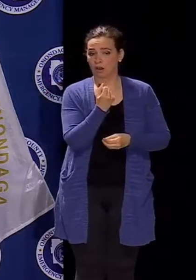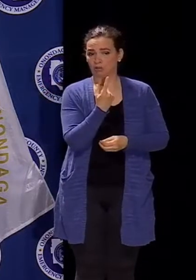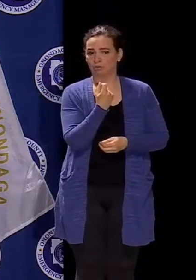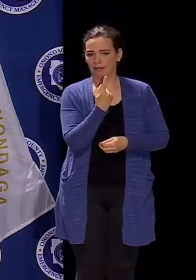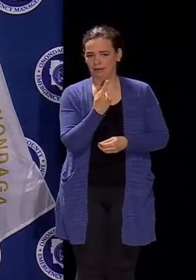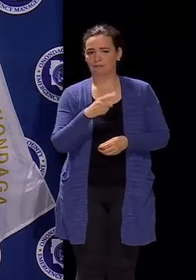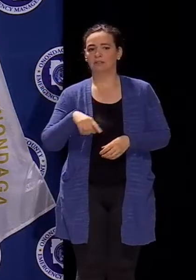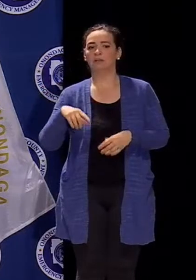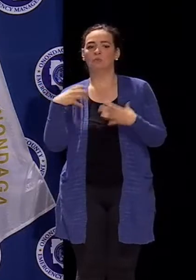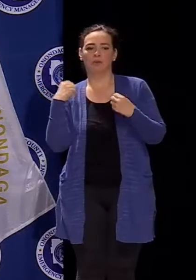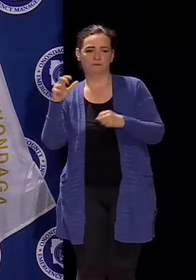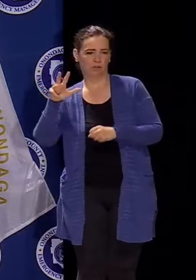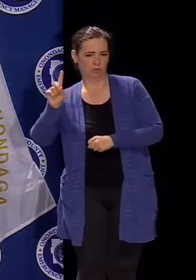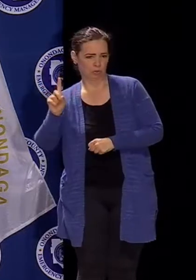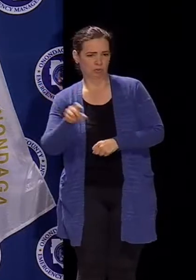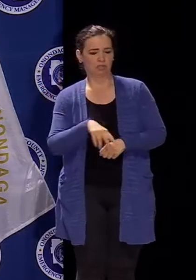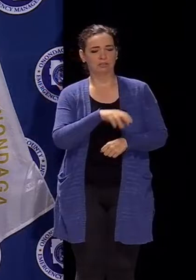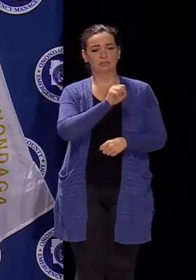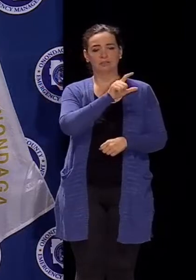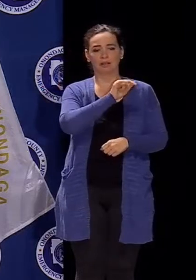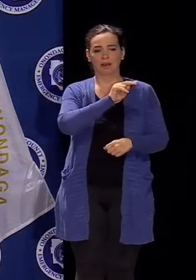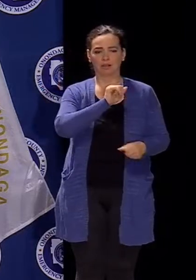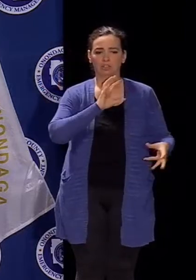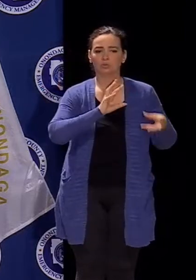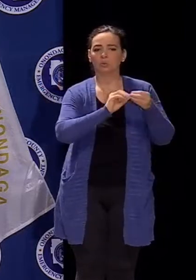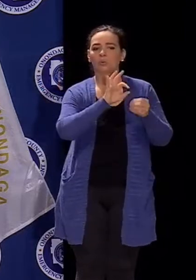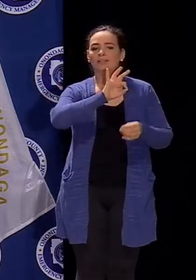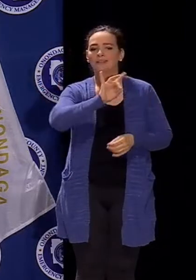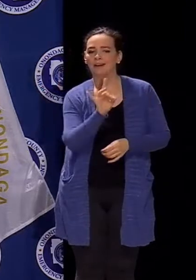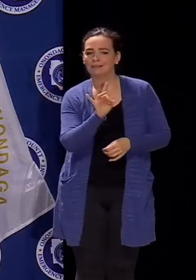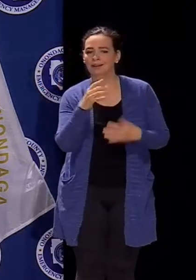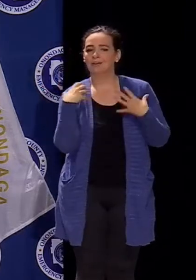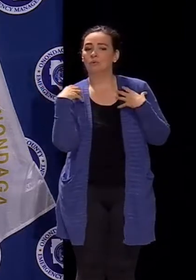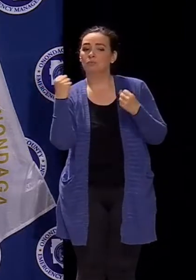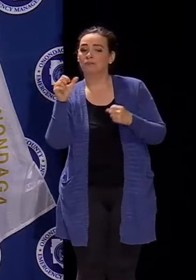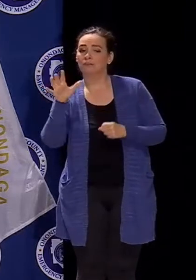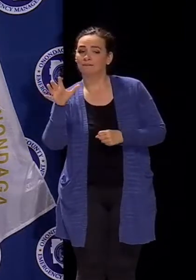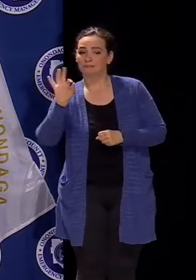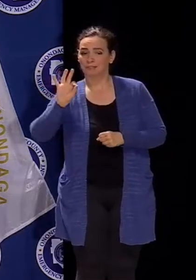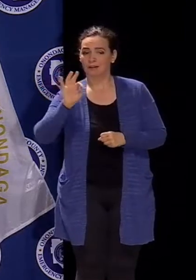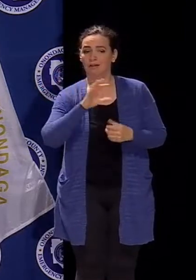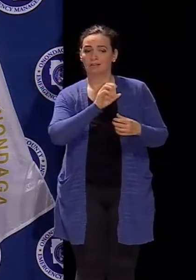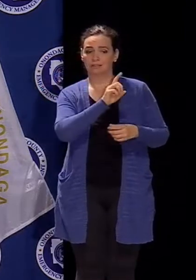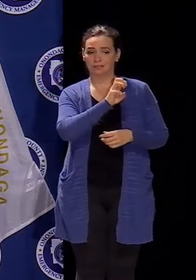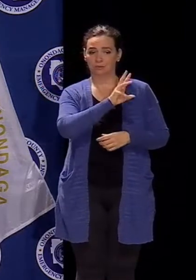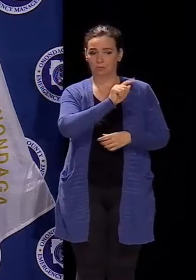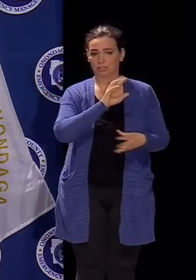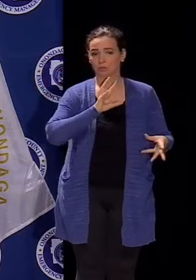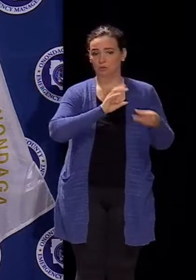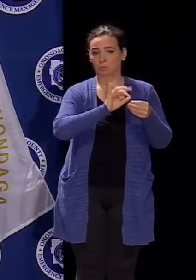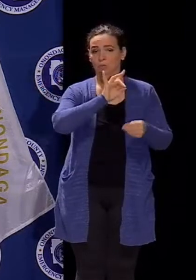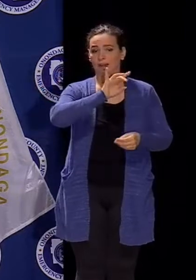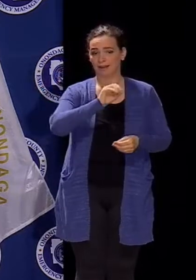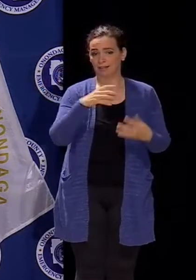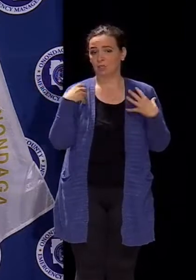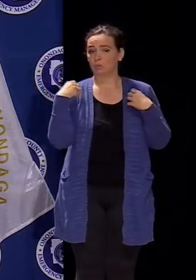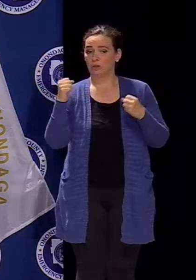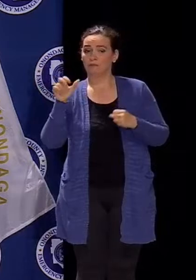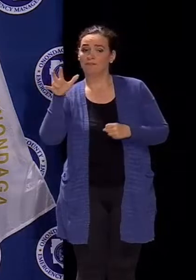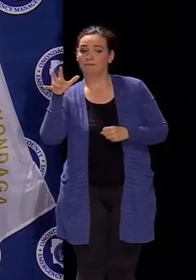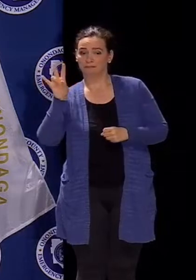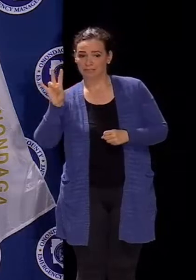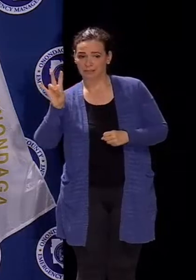recoveries. Salina, 98, 59 recoveries. DeWitt, 80, 57 recoveries.